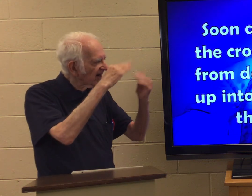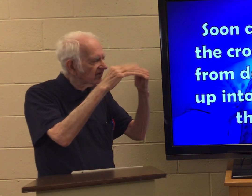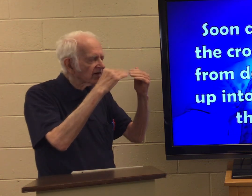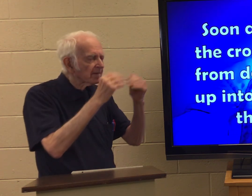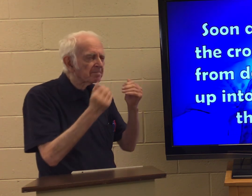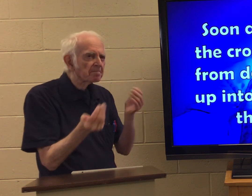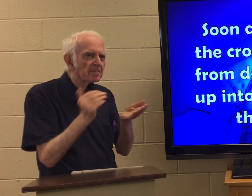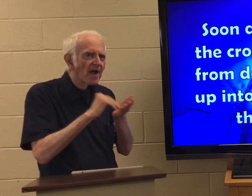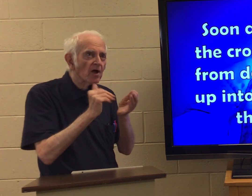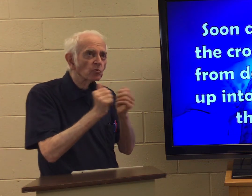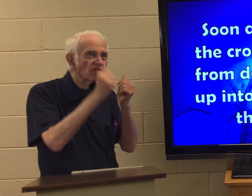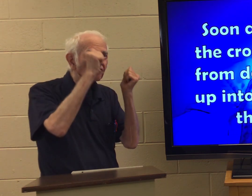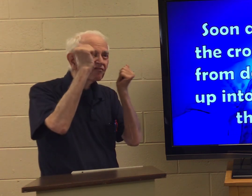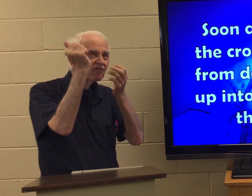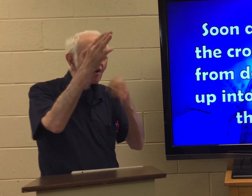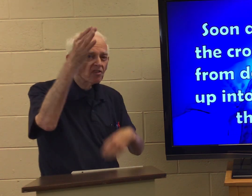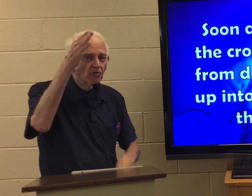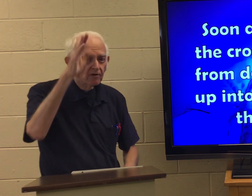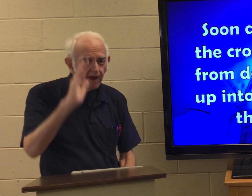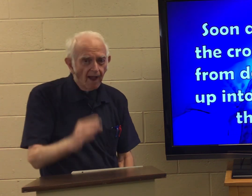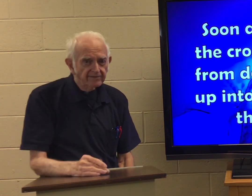heaven back with the Father God.